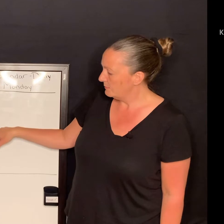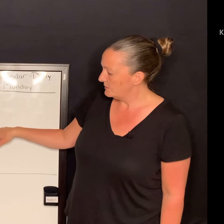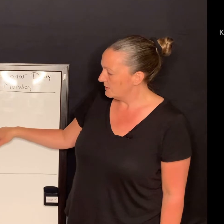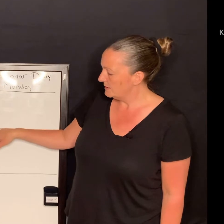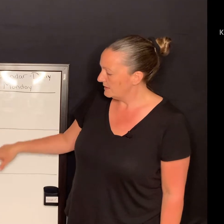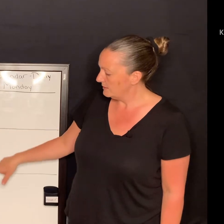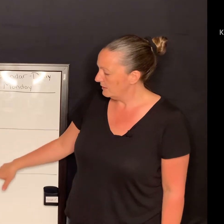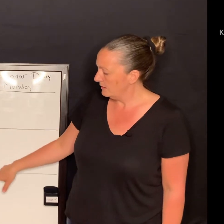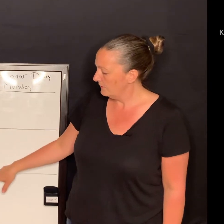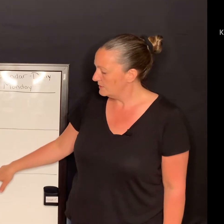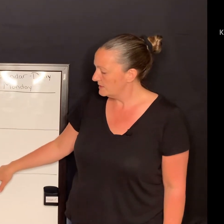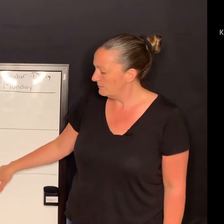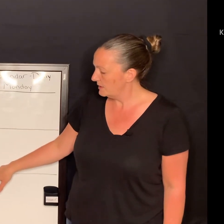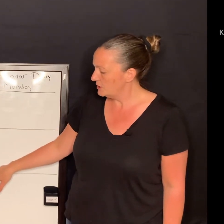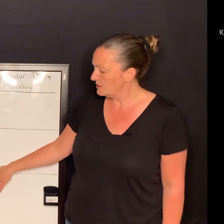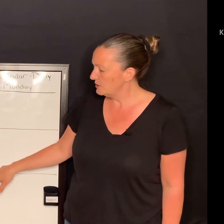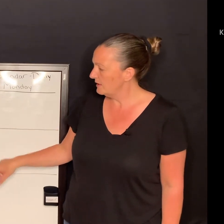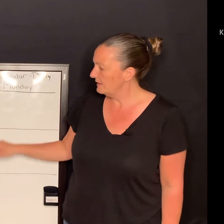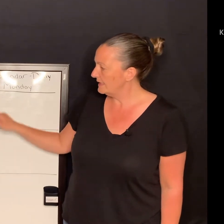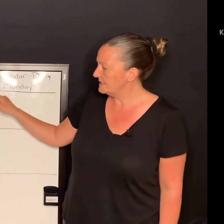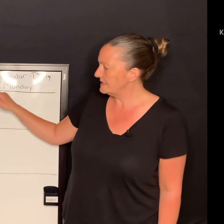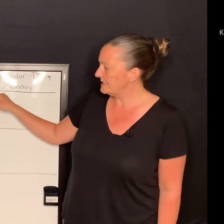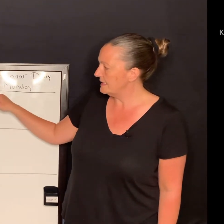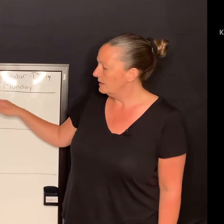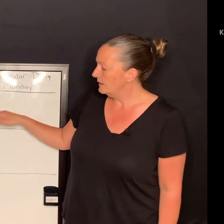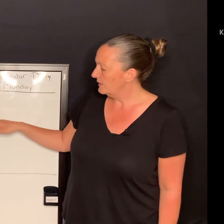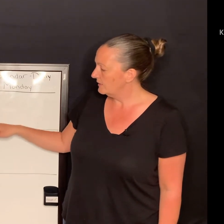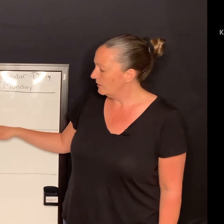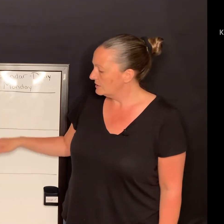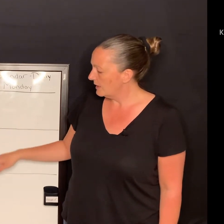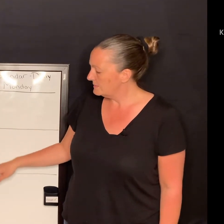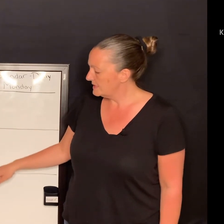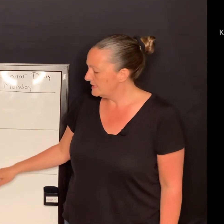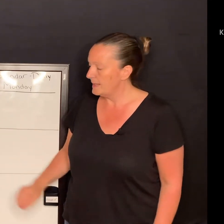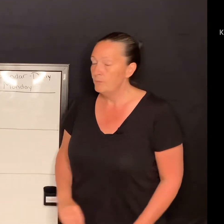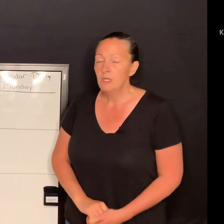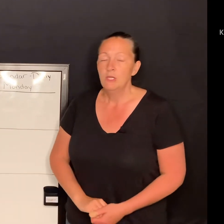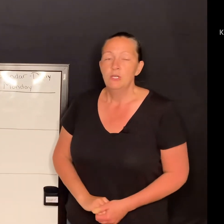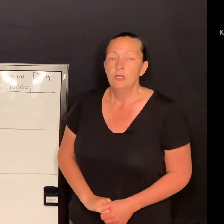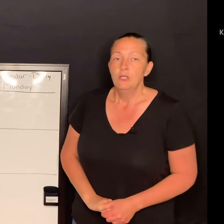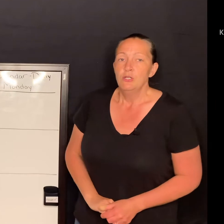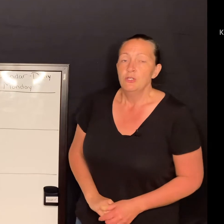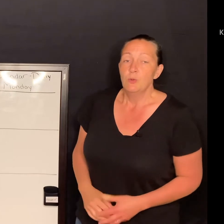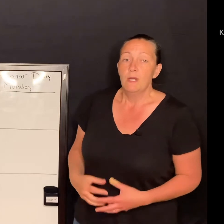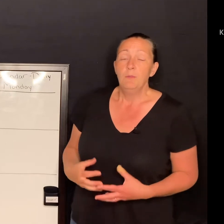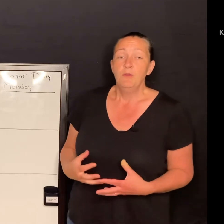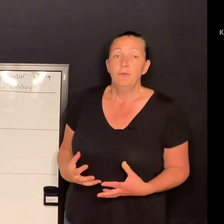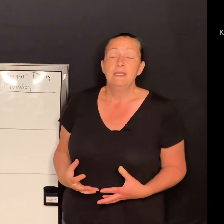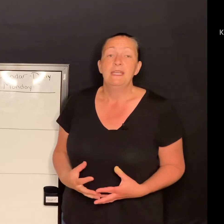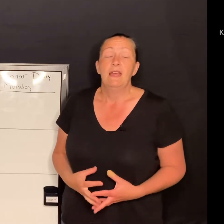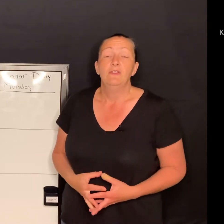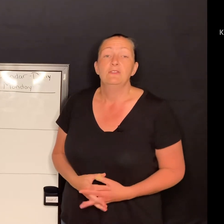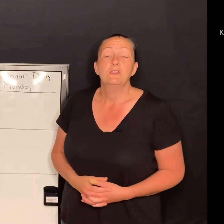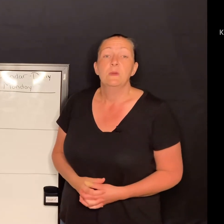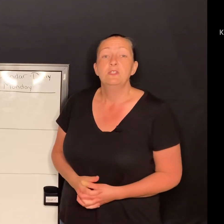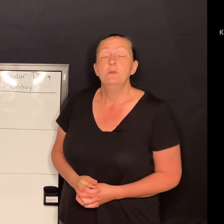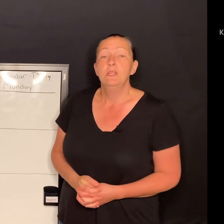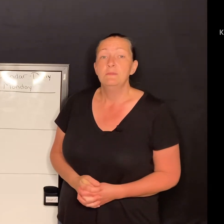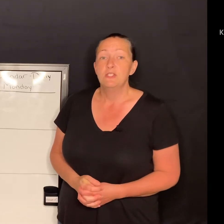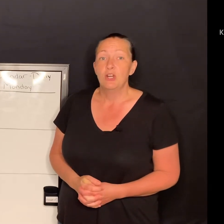on here for somebody just so that they can see that there are times a day. So when I'm referring to calendars, especially when I'm starting